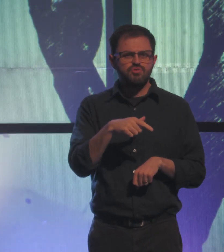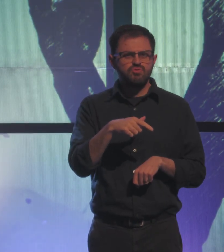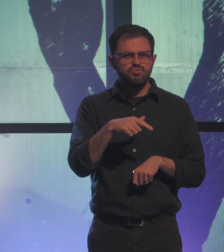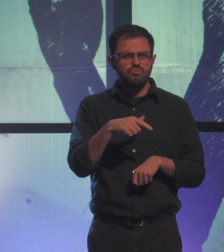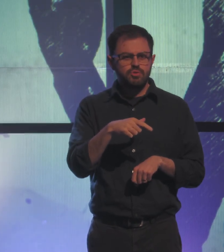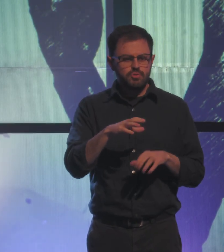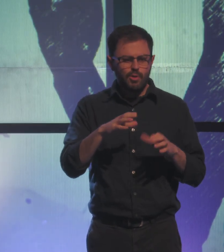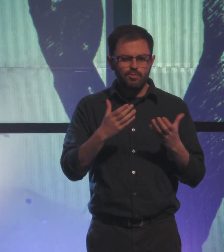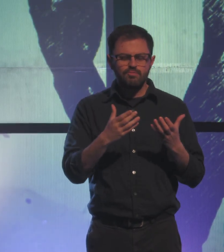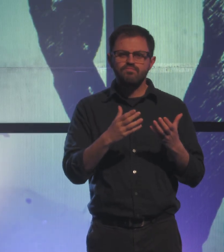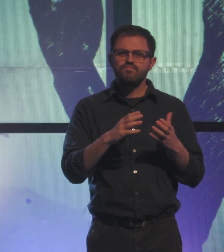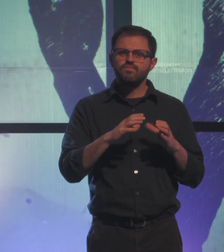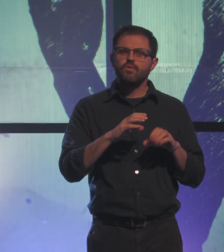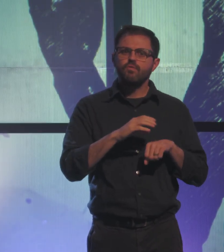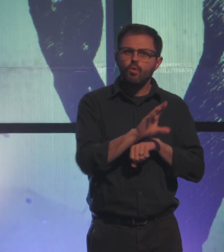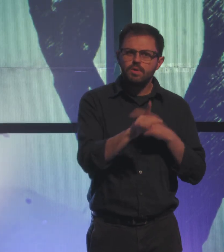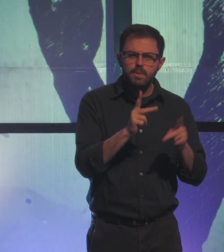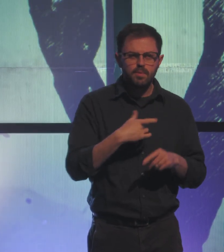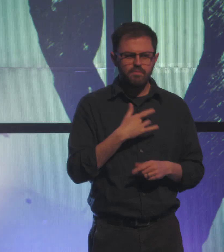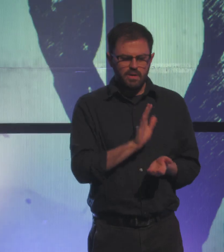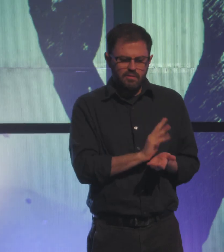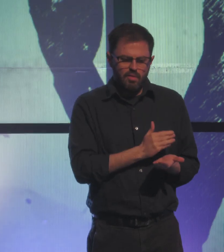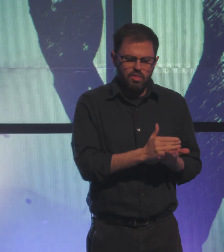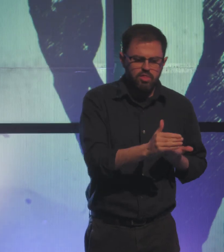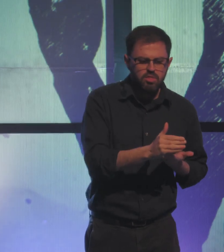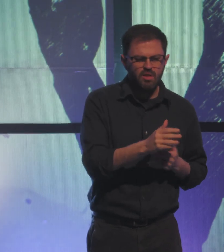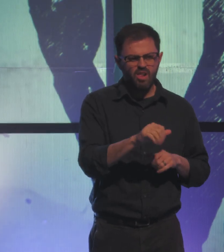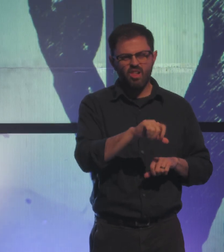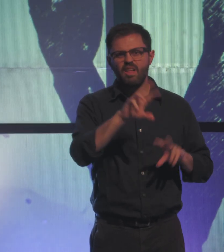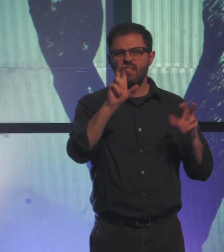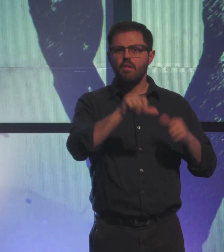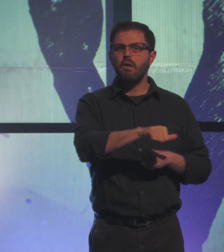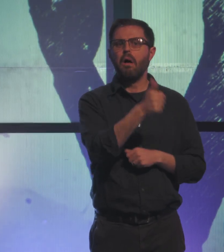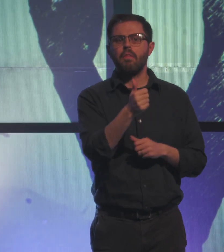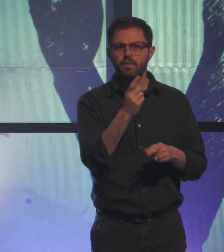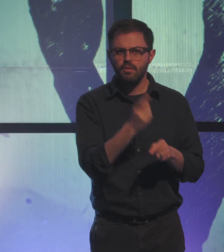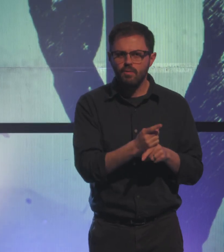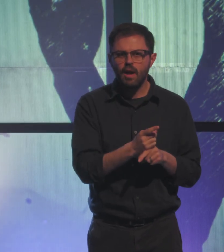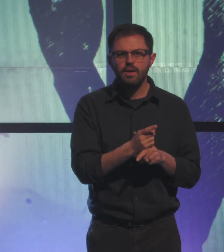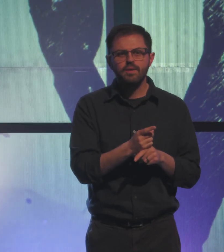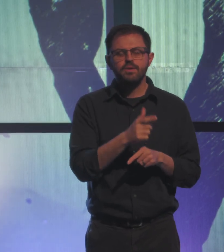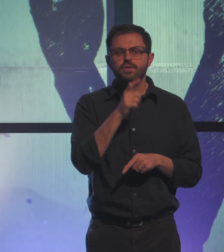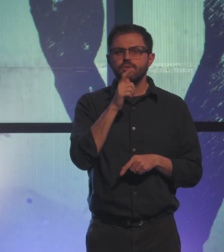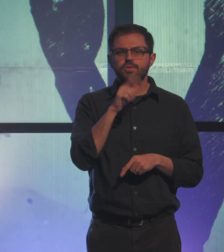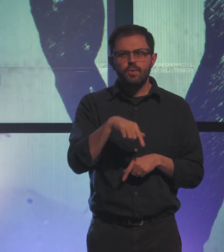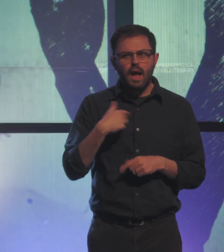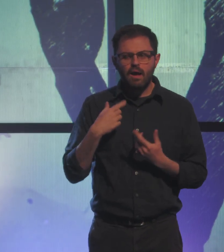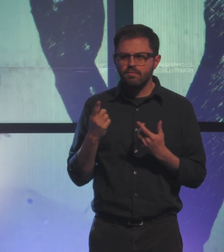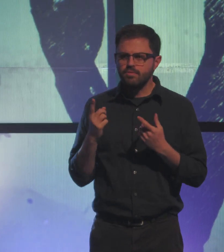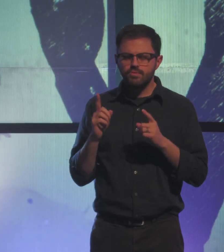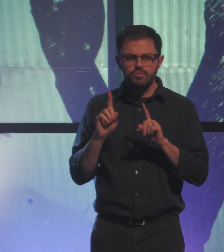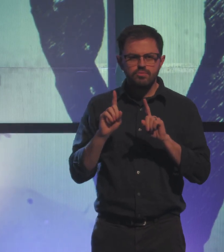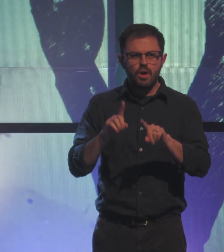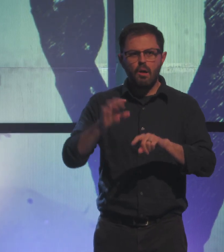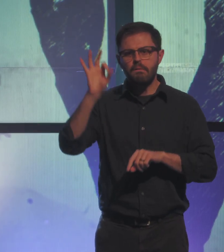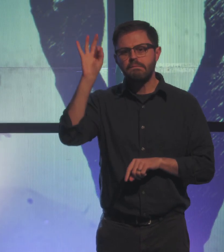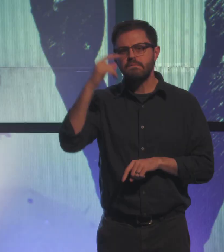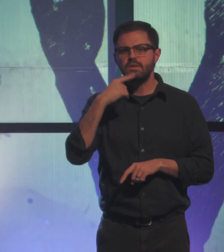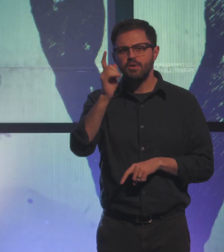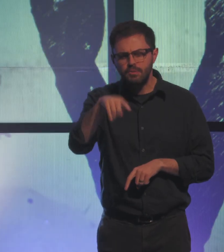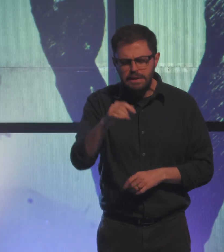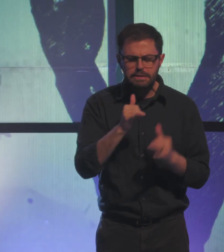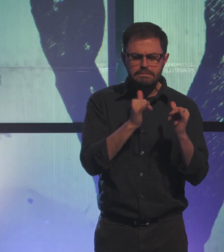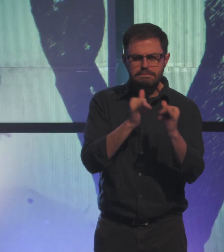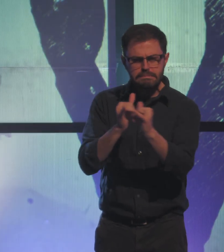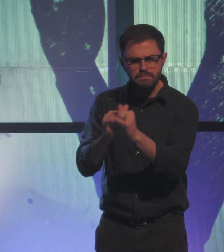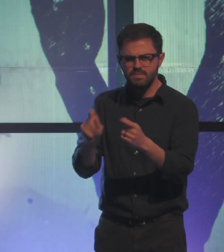Imagine that. We don't have to walk into spaces and tell people that they need to look or be a